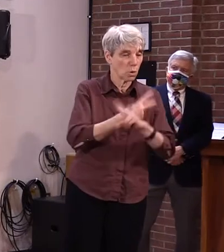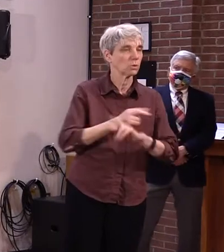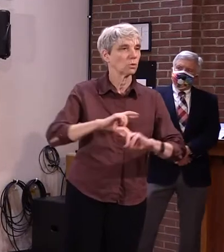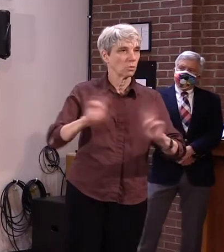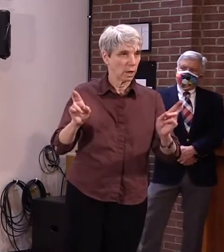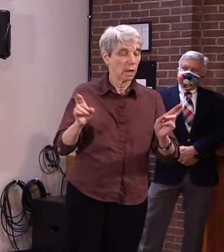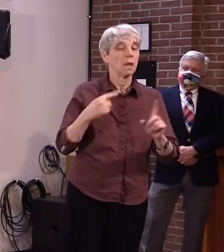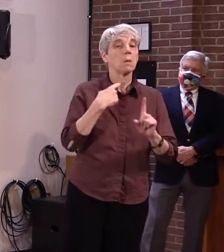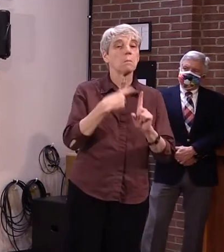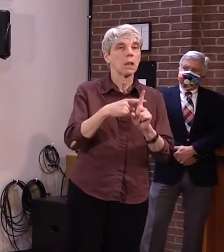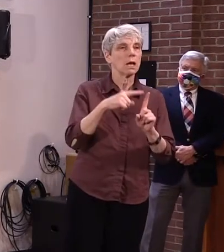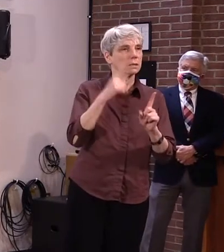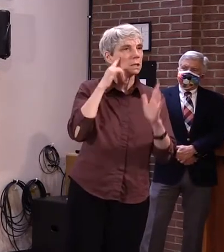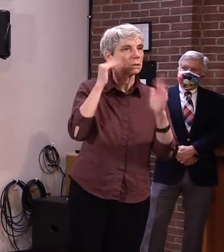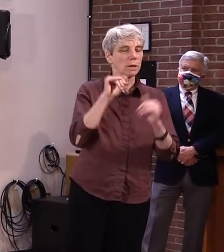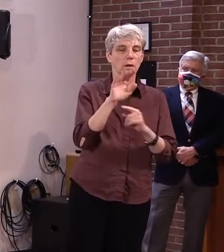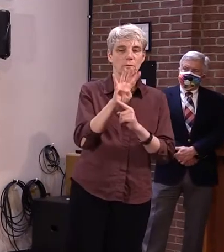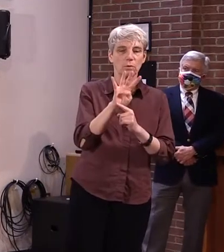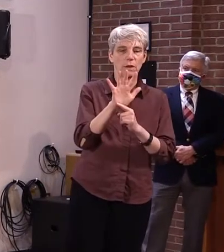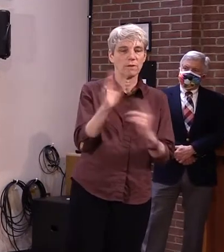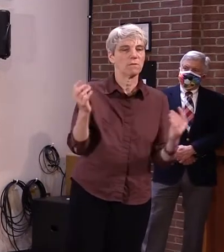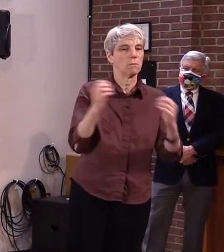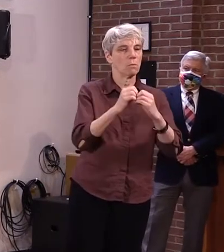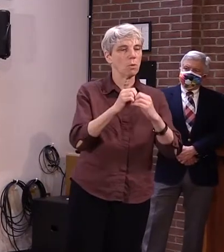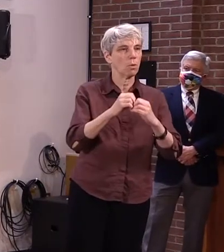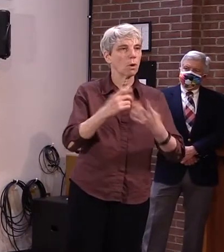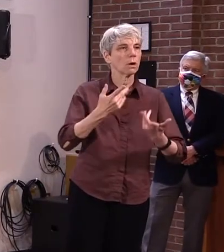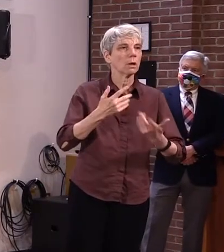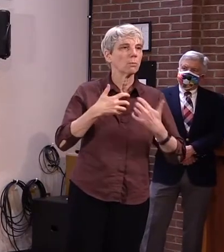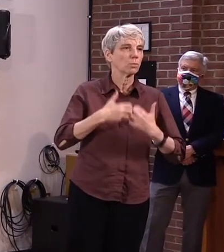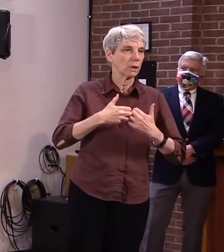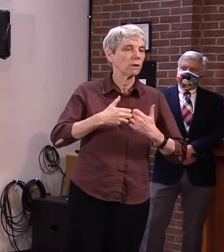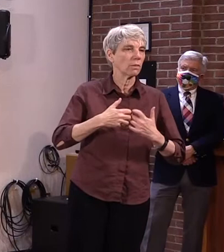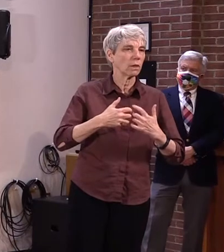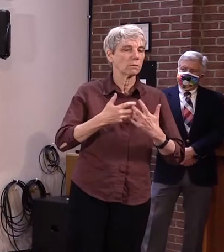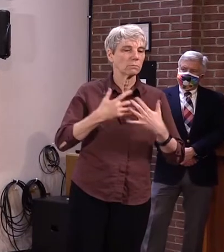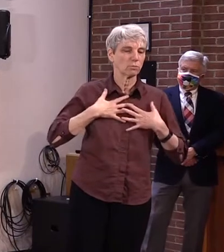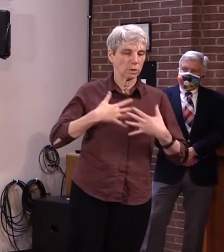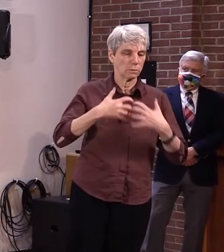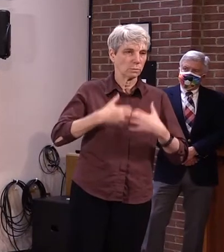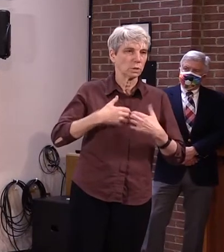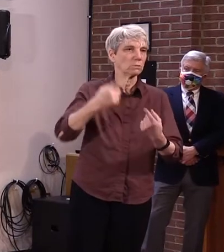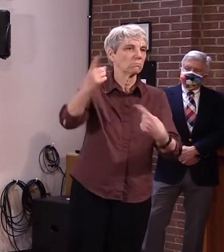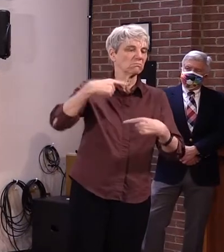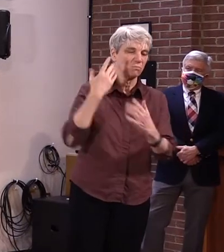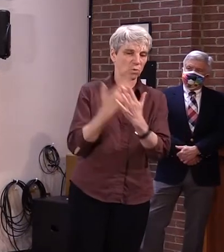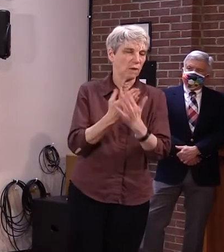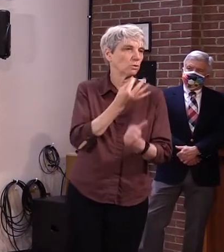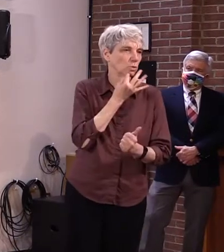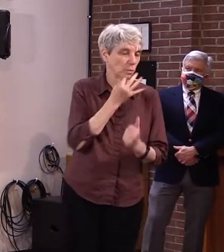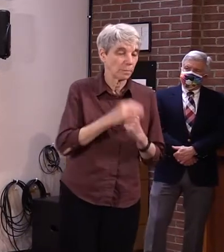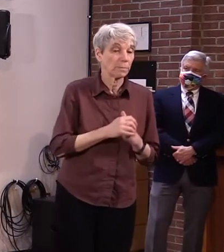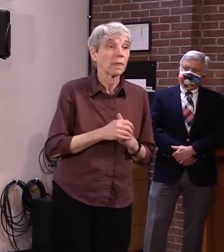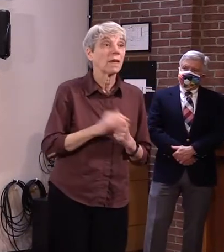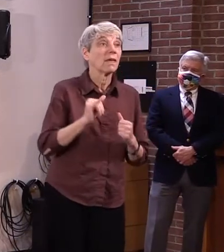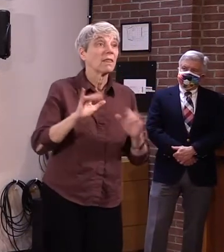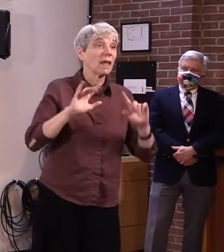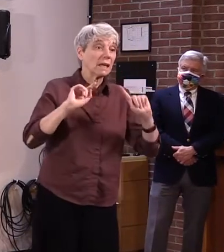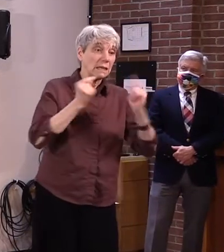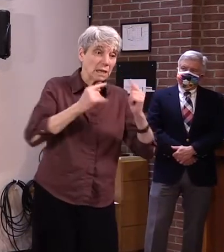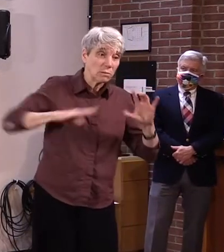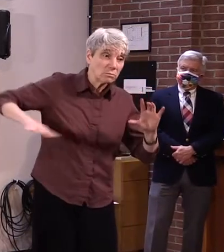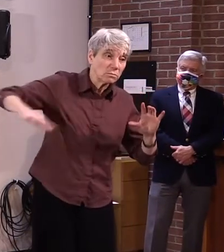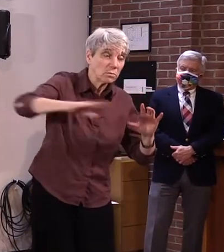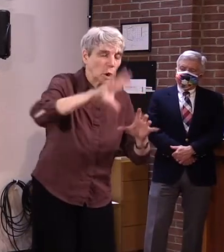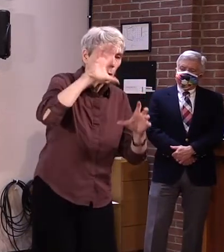additional ventilators remain on order. Again, this is an enormous effort by a team made up of a